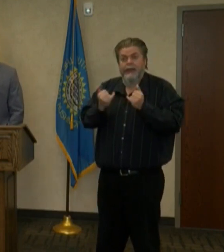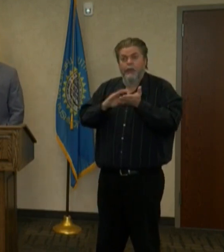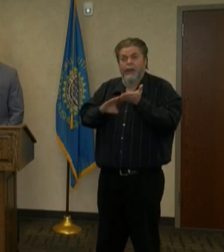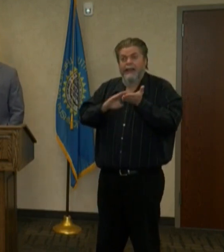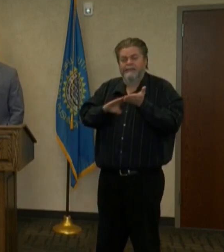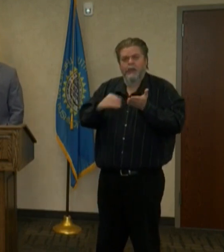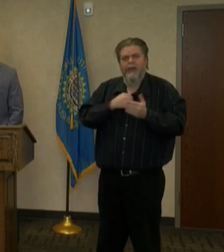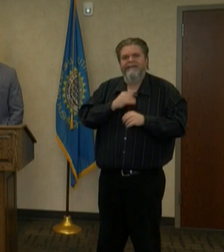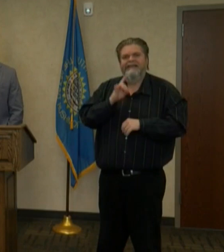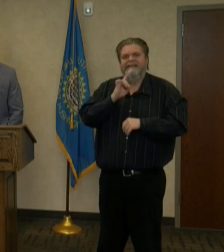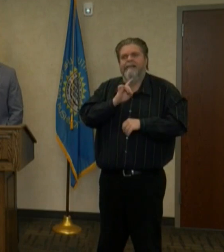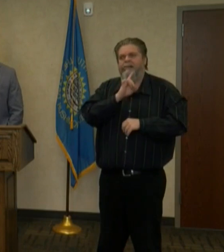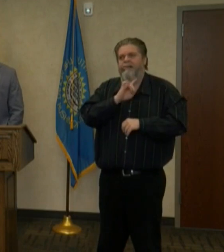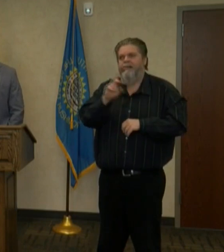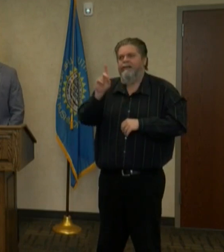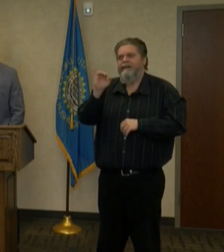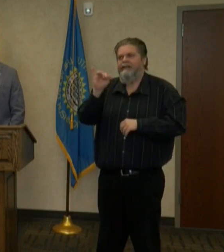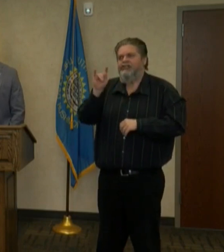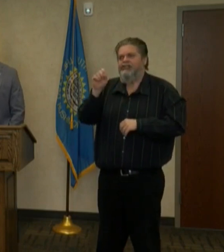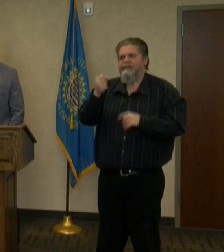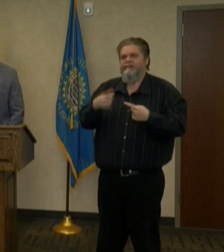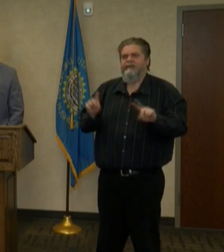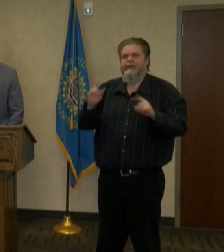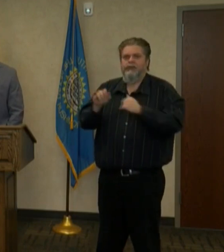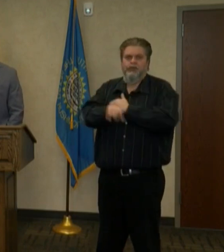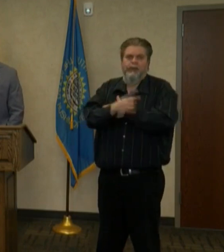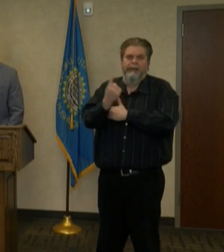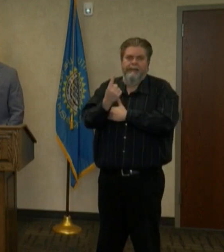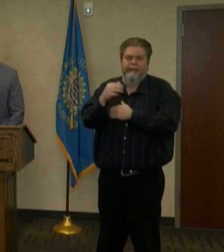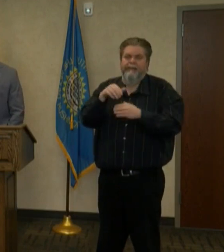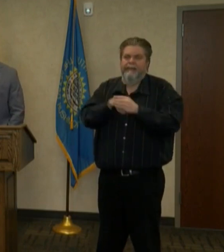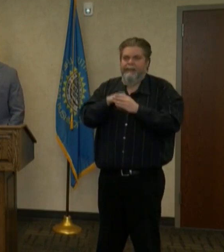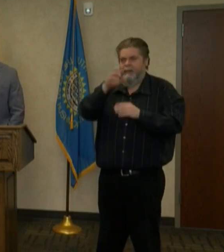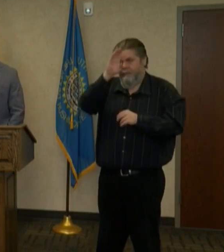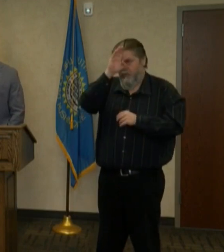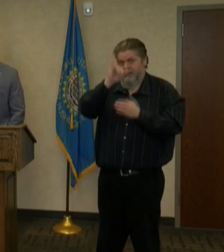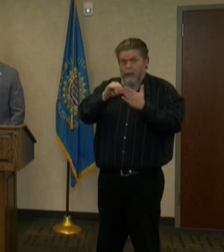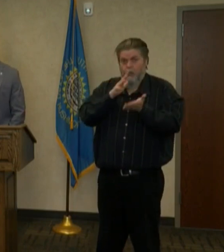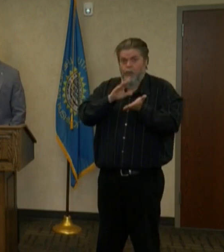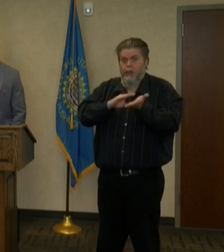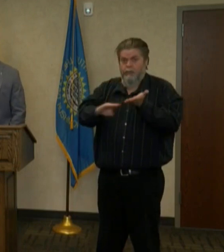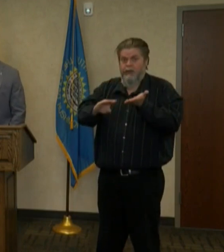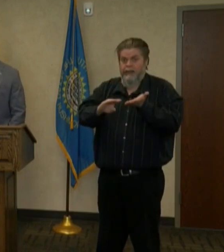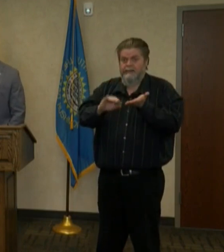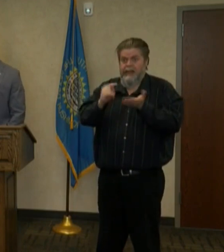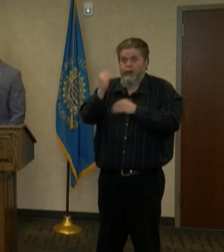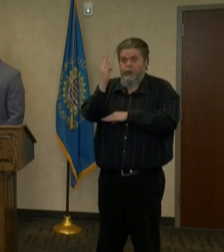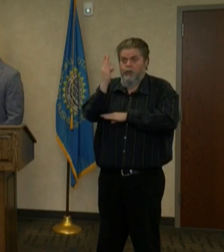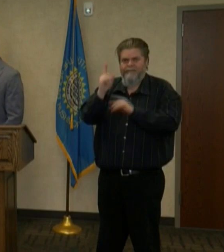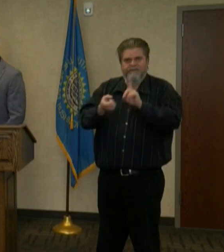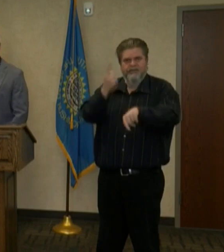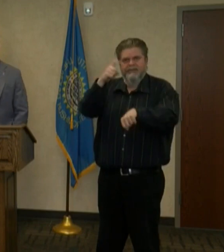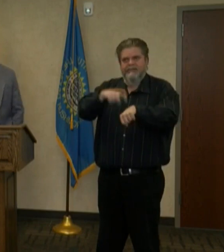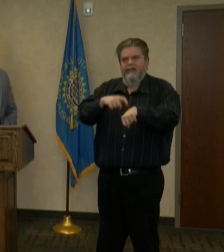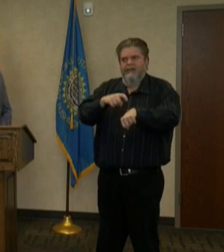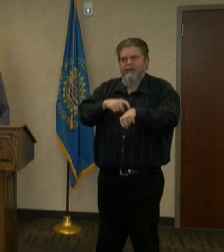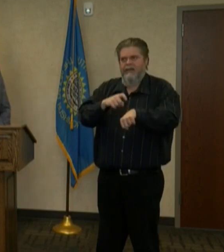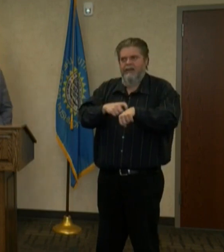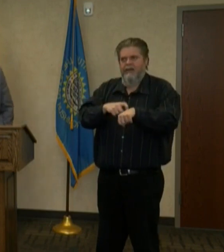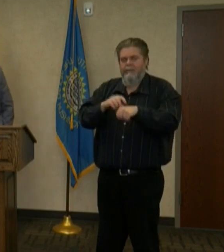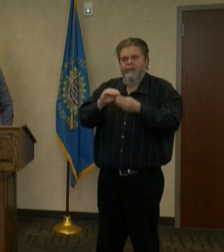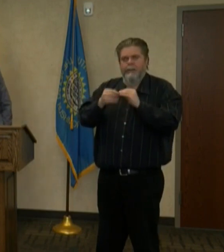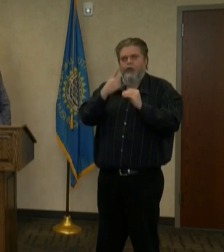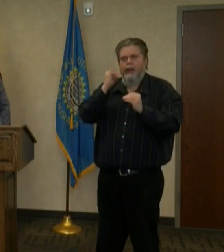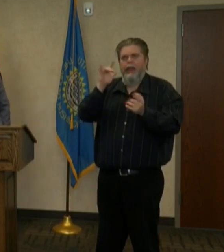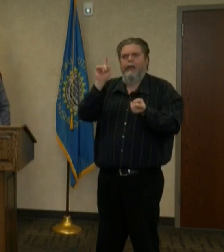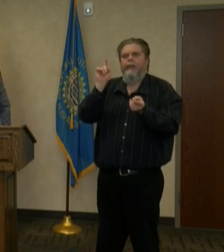have single-digit Smithfield cases today in the numbers that will be released at noon. It's first time since I don't know when.